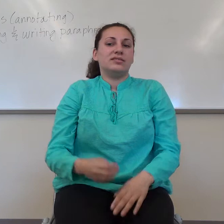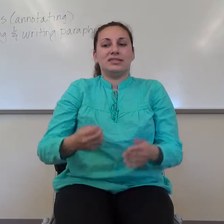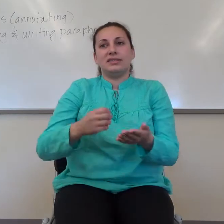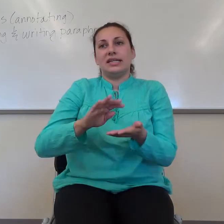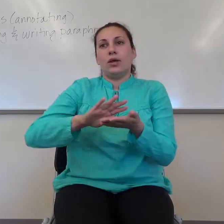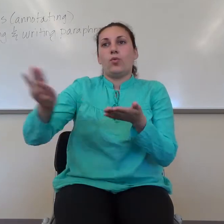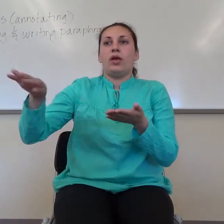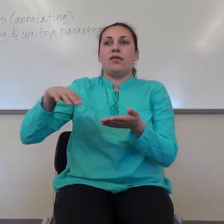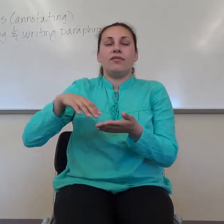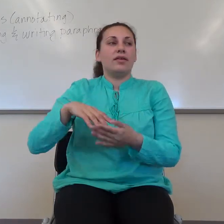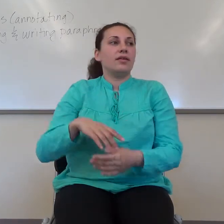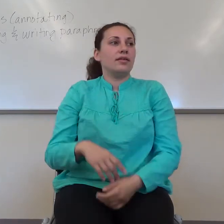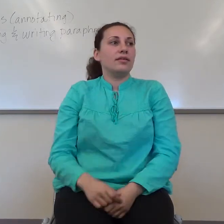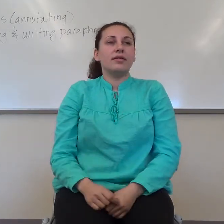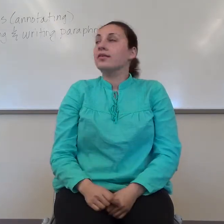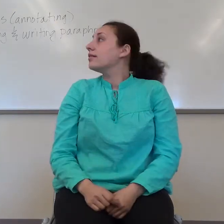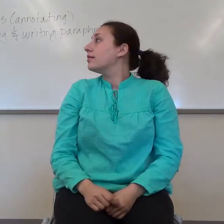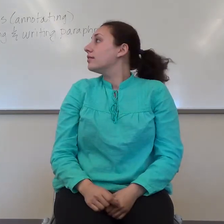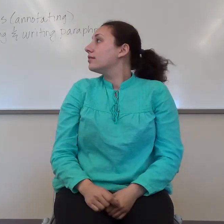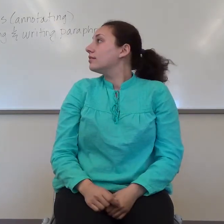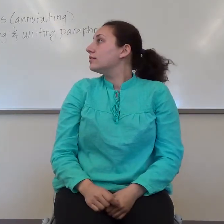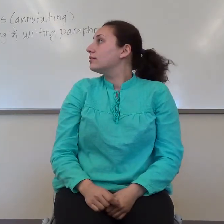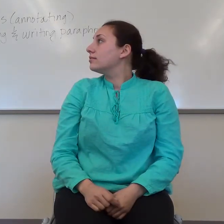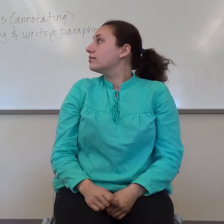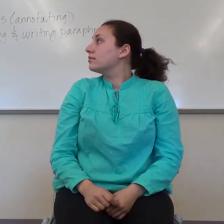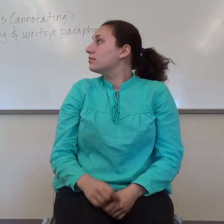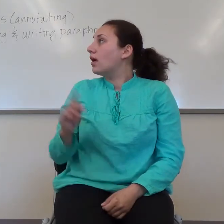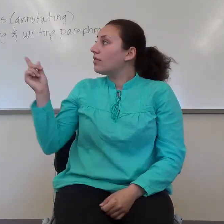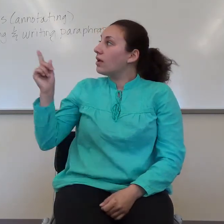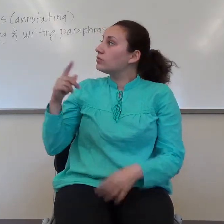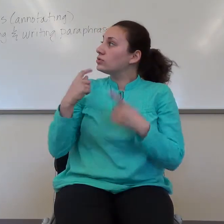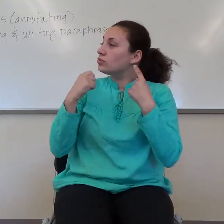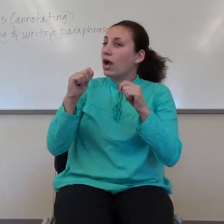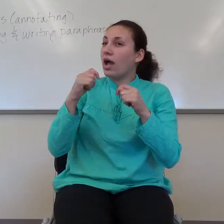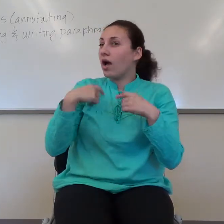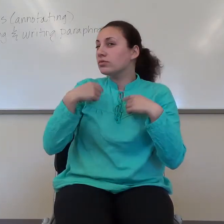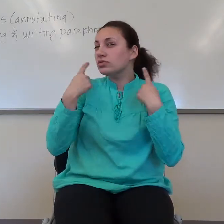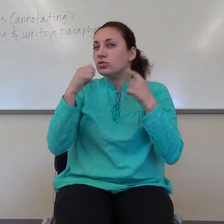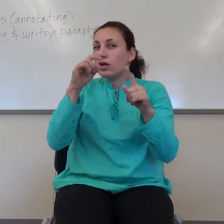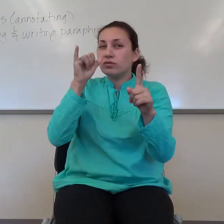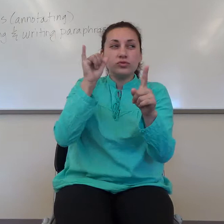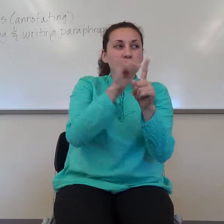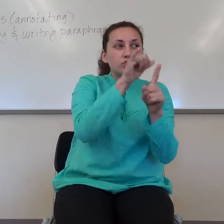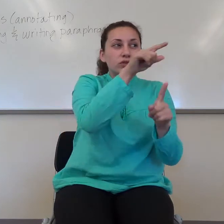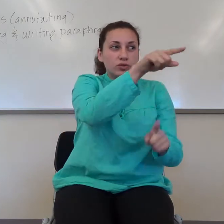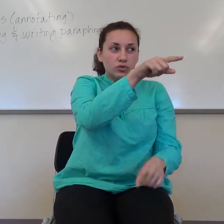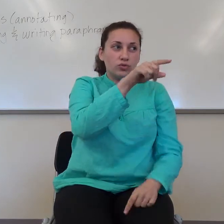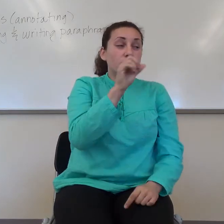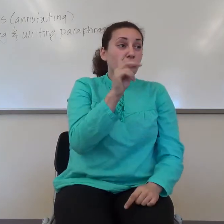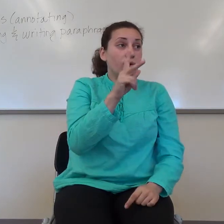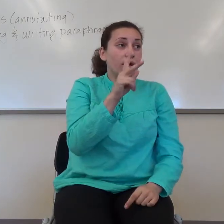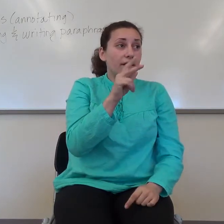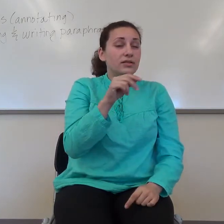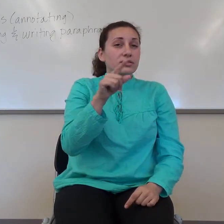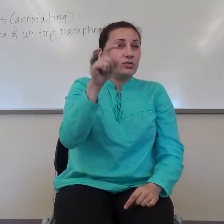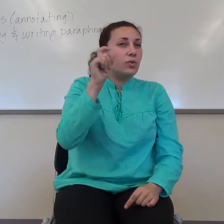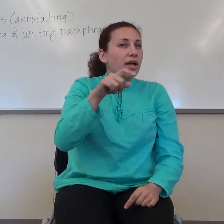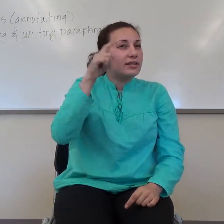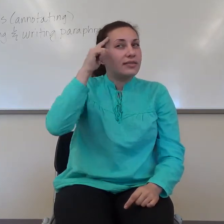was a purposely trying to trick you, so you kind of had to think back, and this